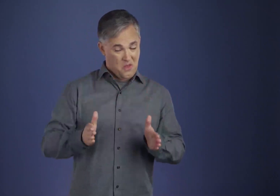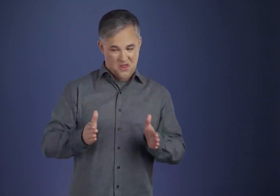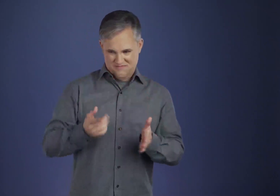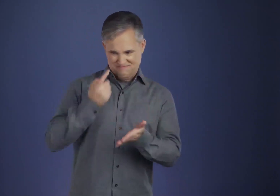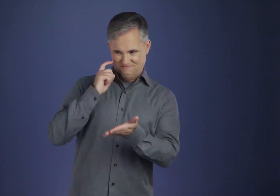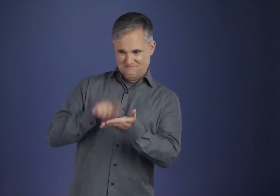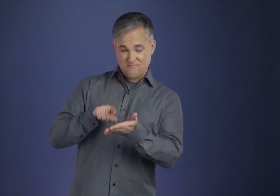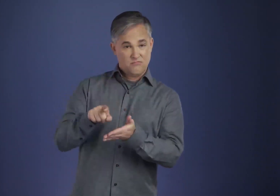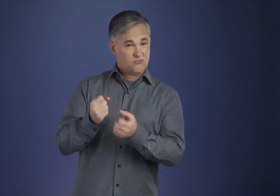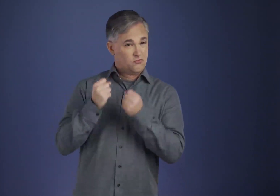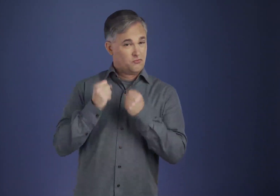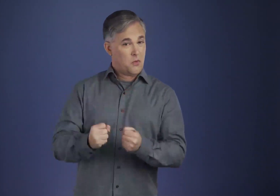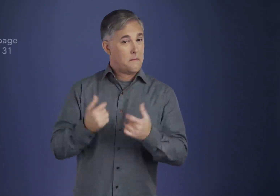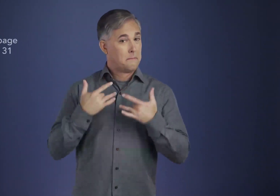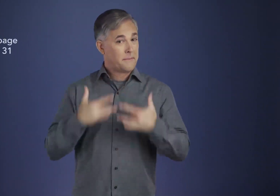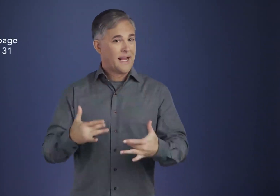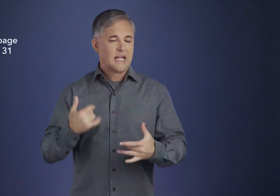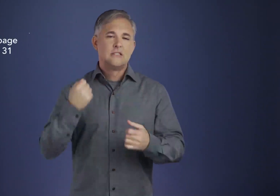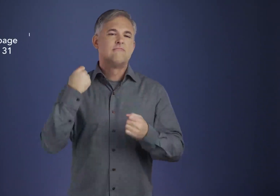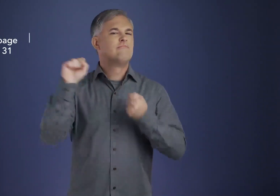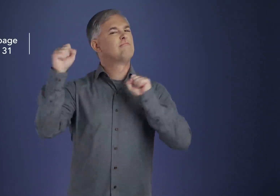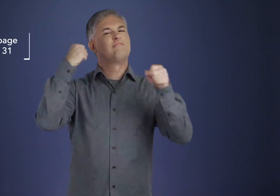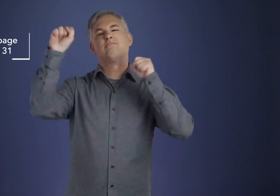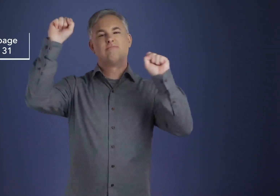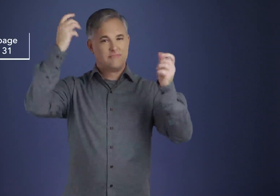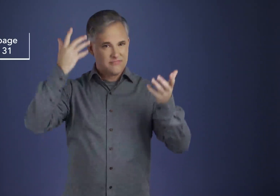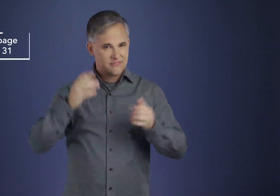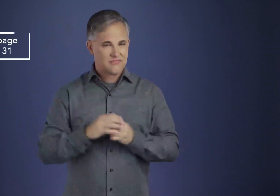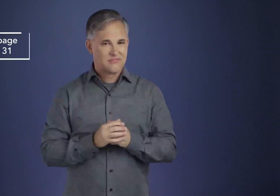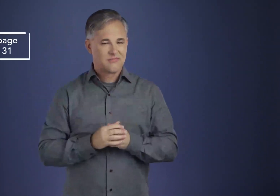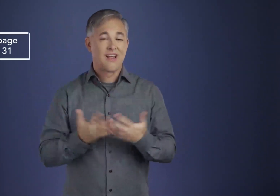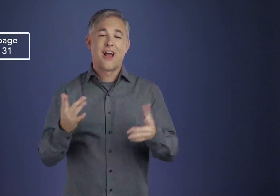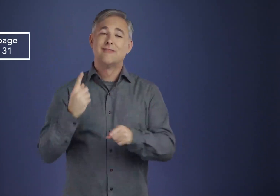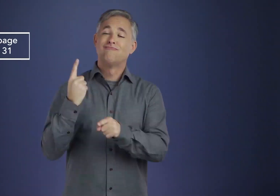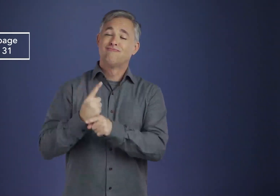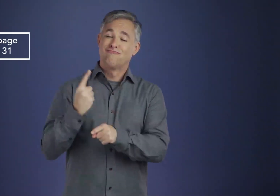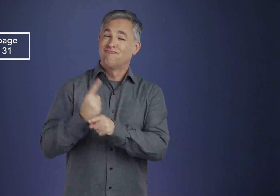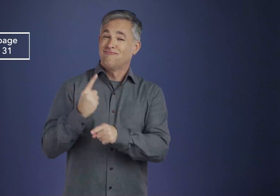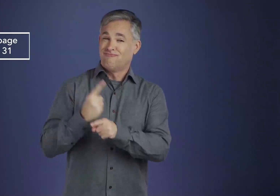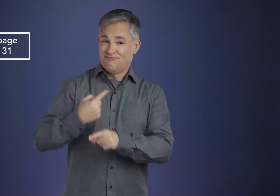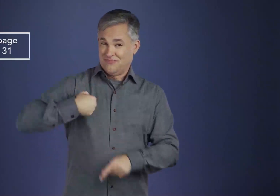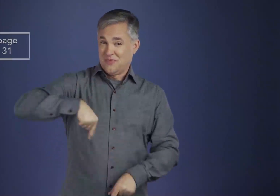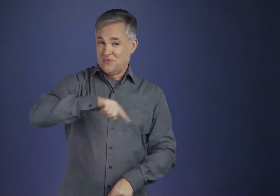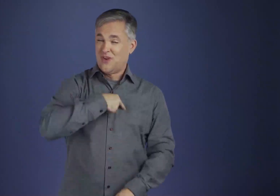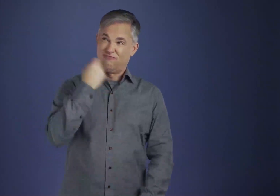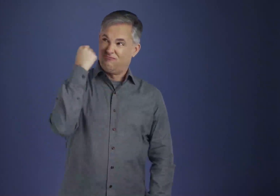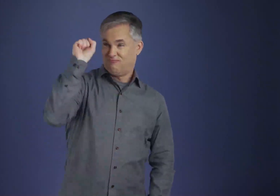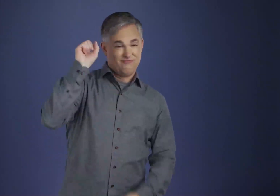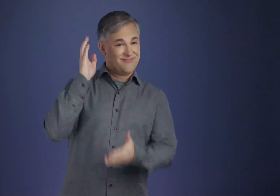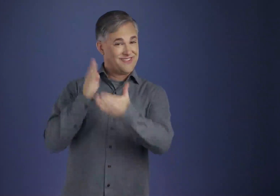As psychiatrists have often observed, defiance is the outstanding characteristic of many an alcoholic.